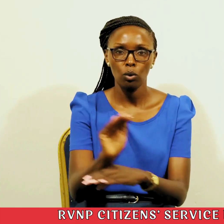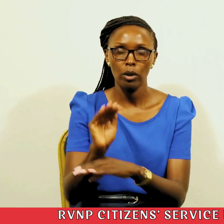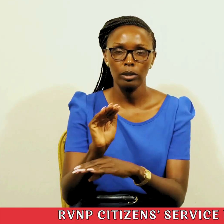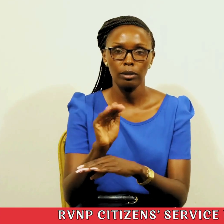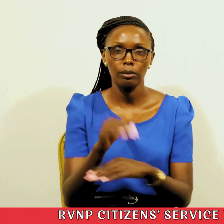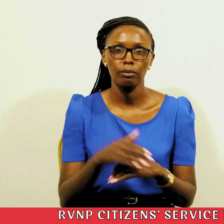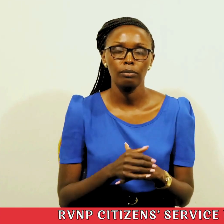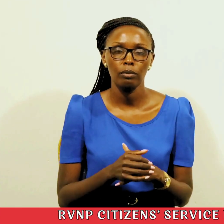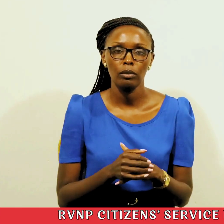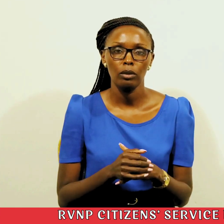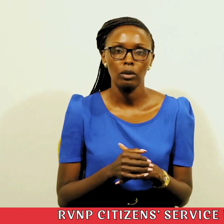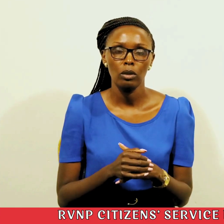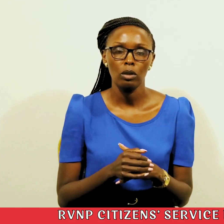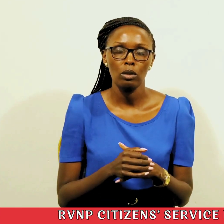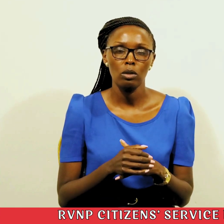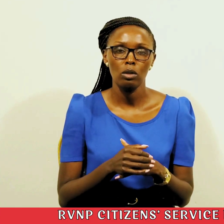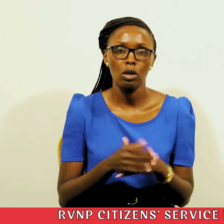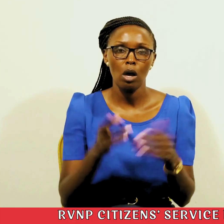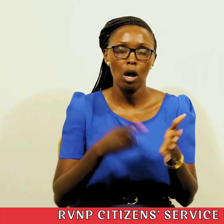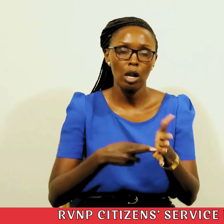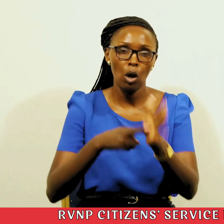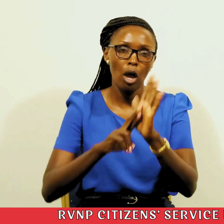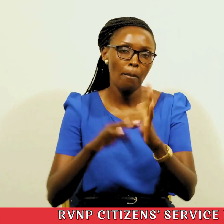a college or staff ID.